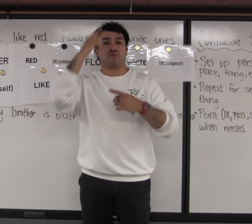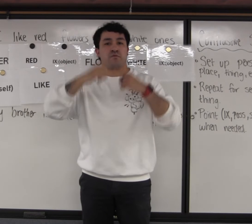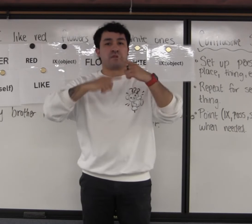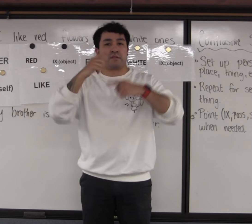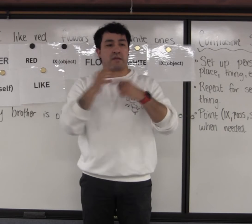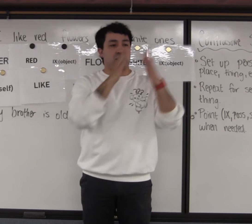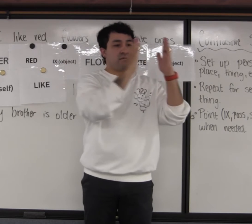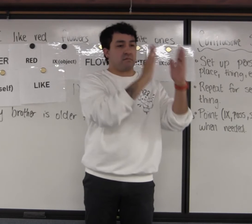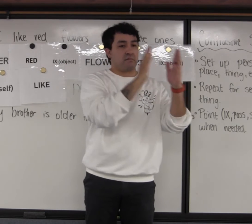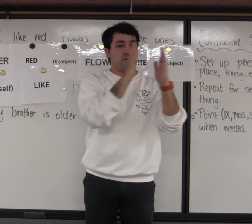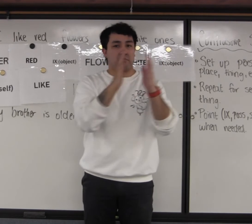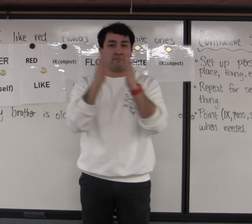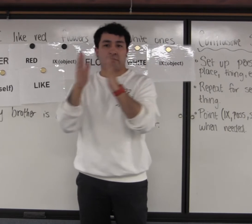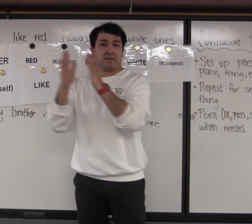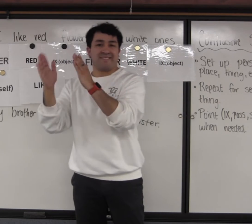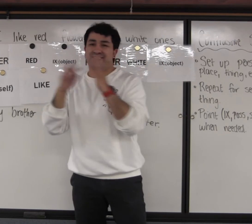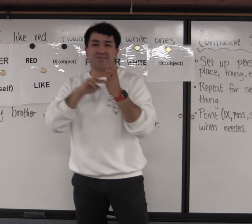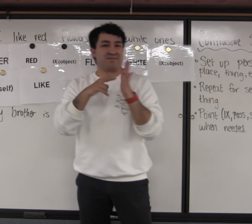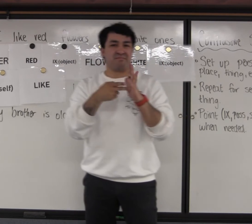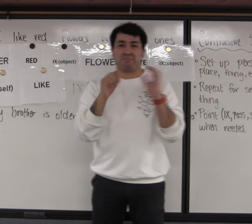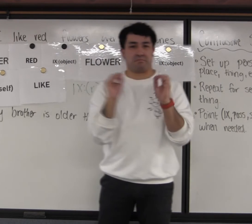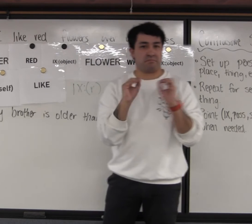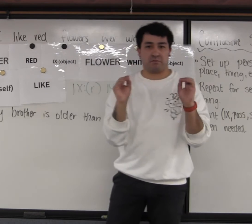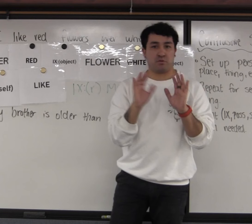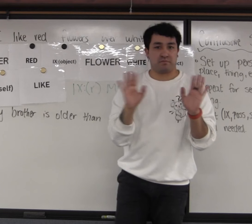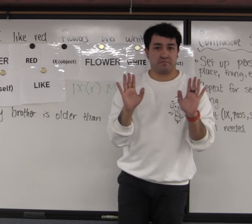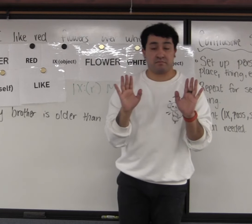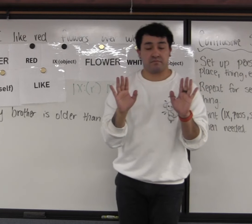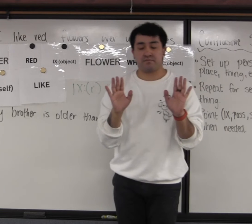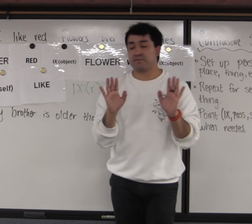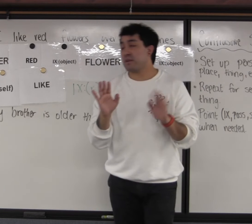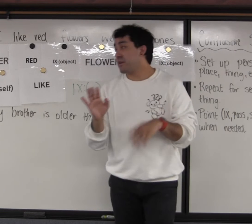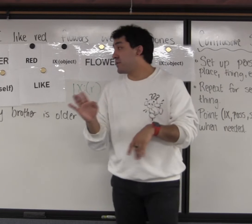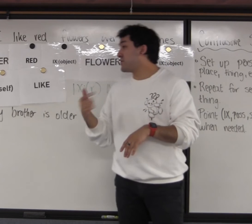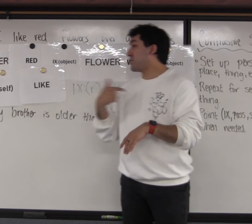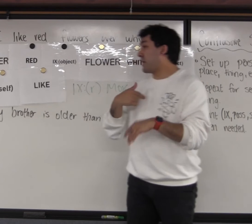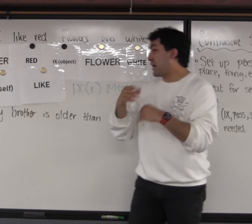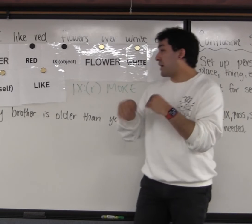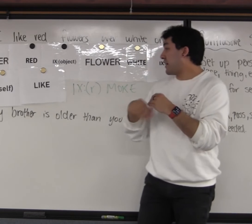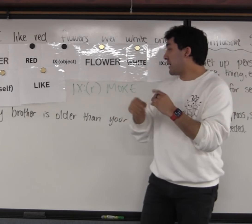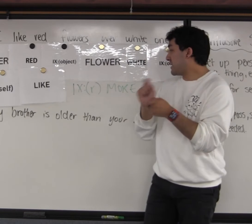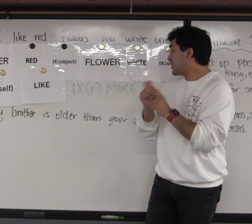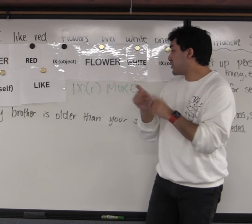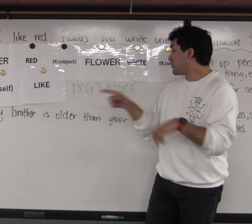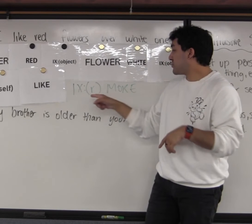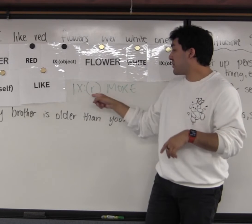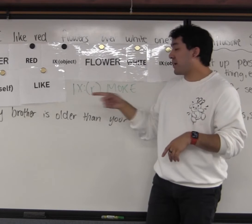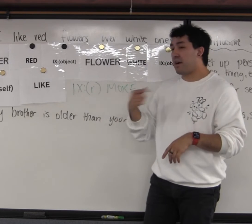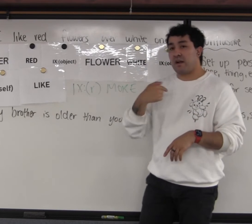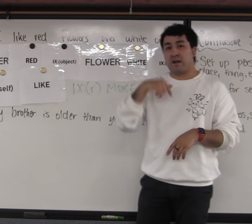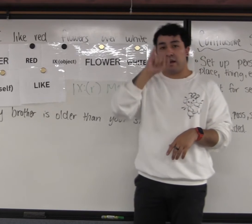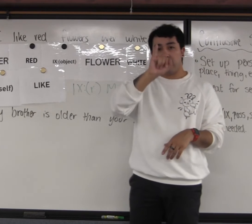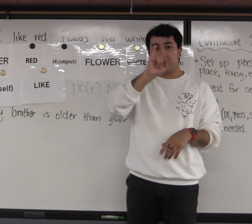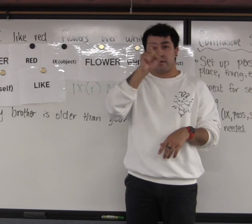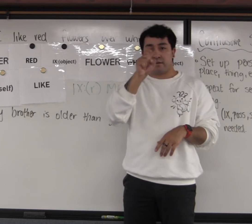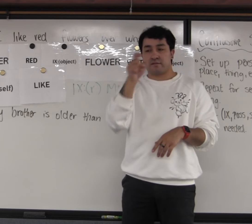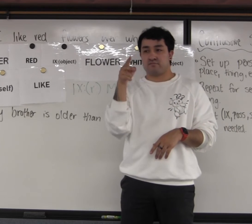writing to help myself know what exactly needs to be done in what order the fastest possible, because I don't want to